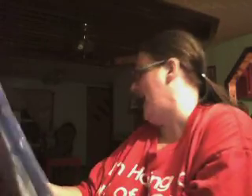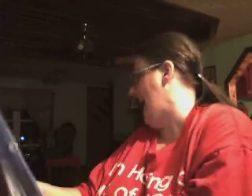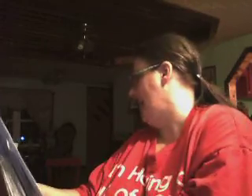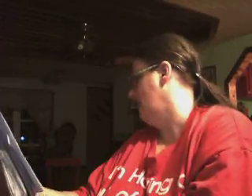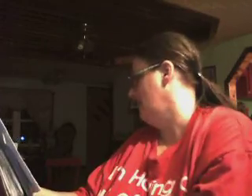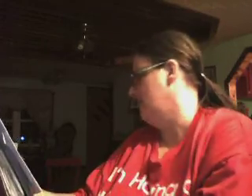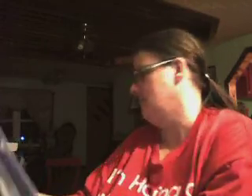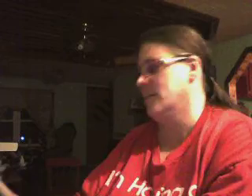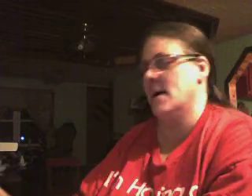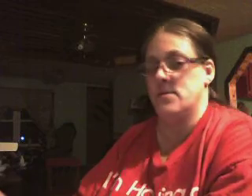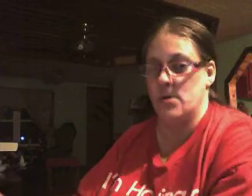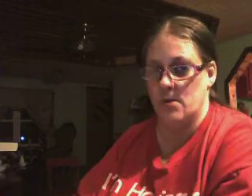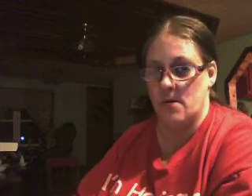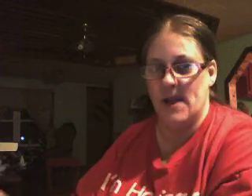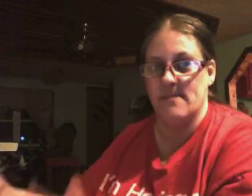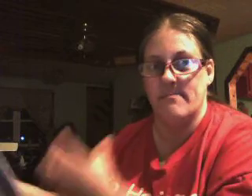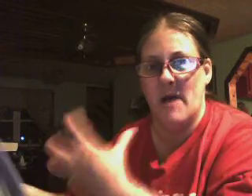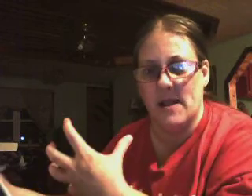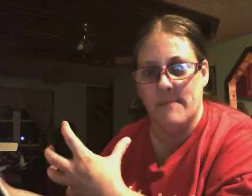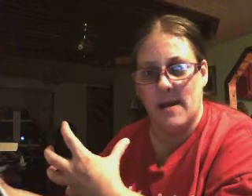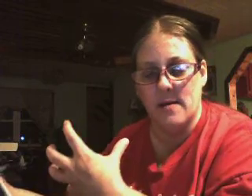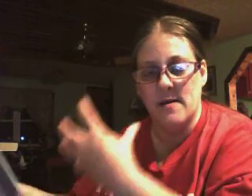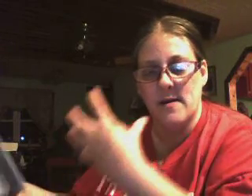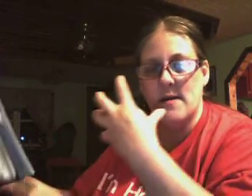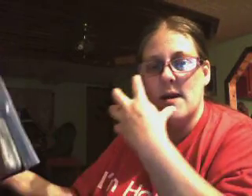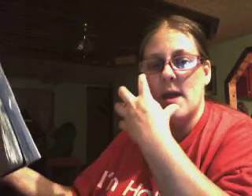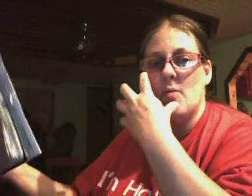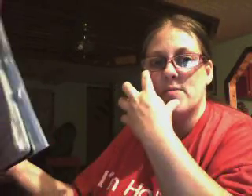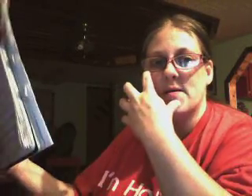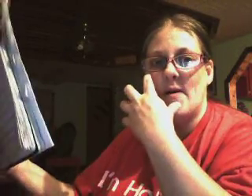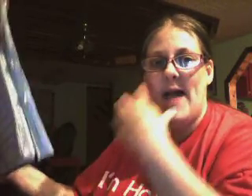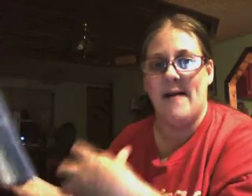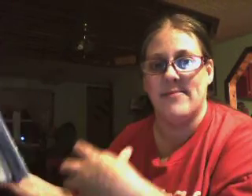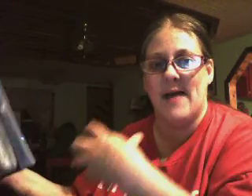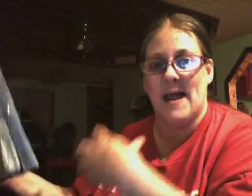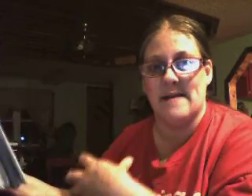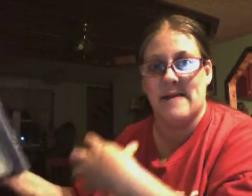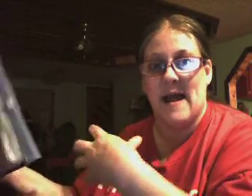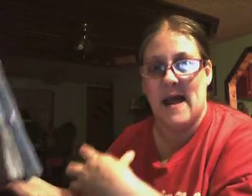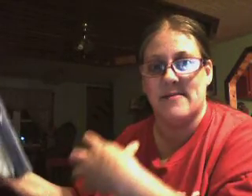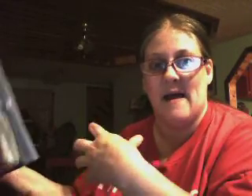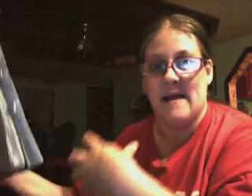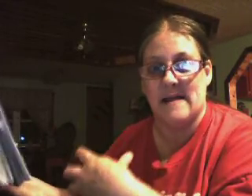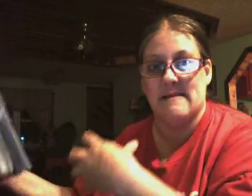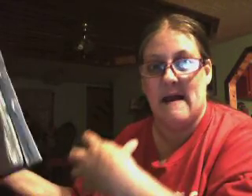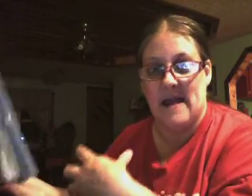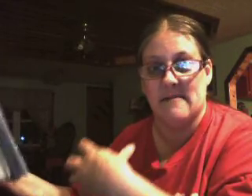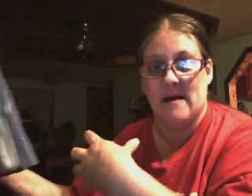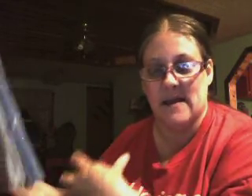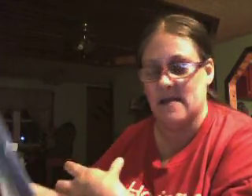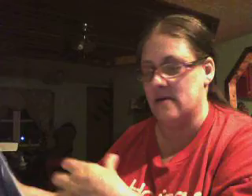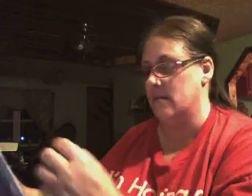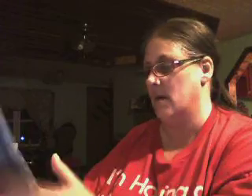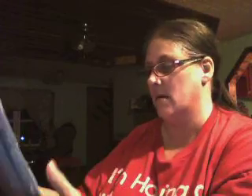Shut up! That's Junior. He's bugging me. He wants to go outside, inside, outside, inside, outside, inside.